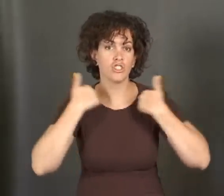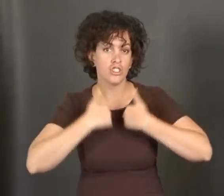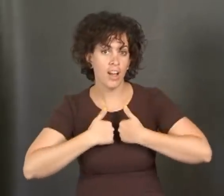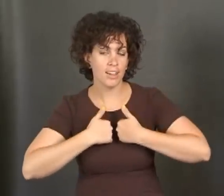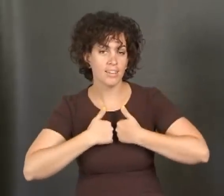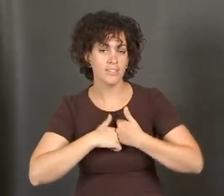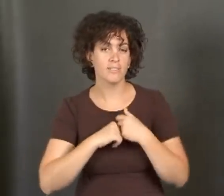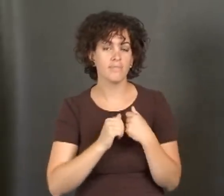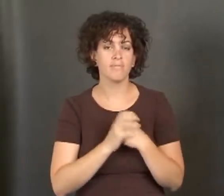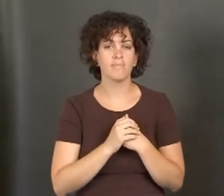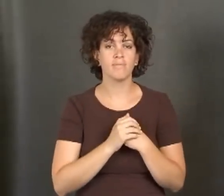Jacket.